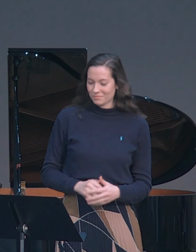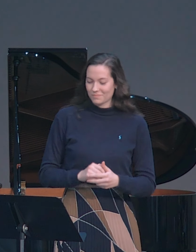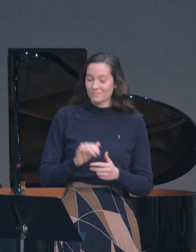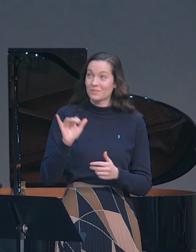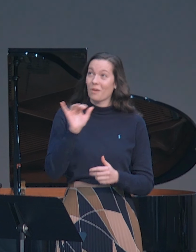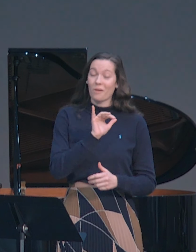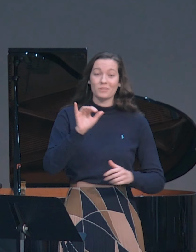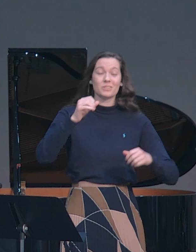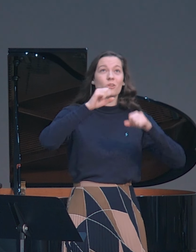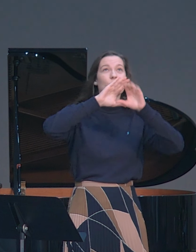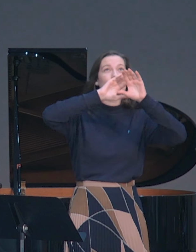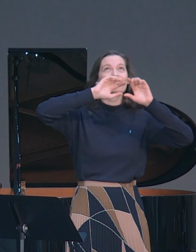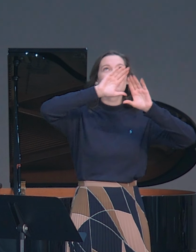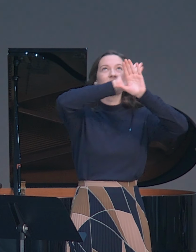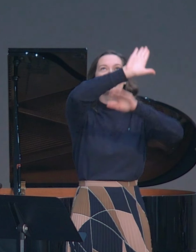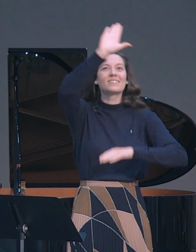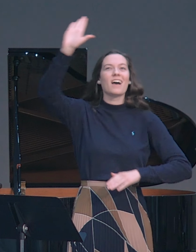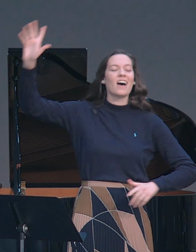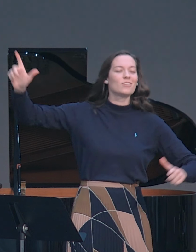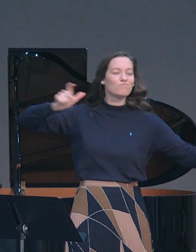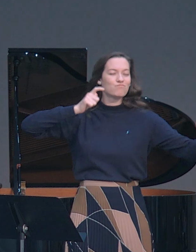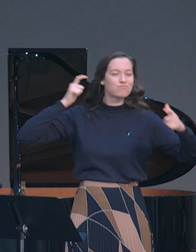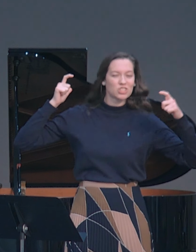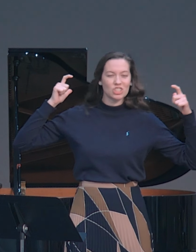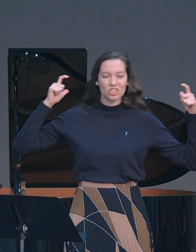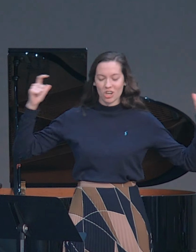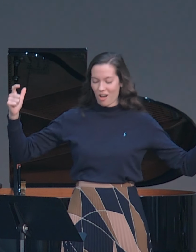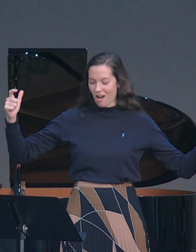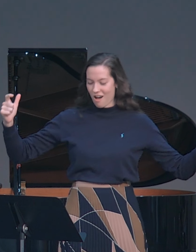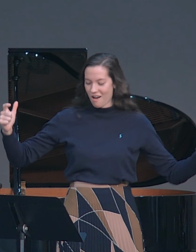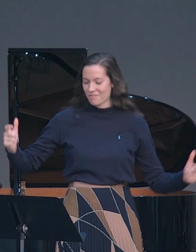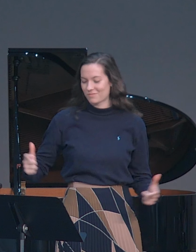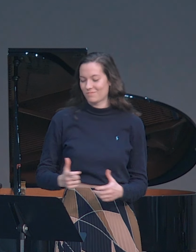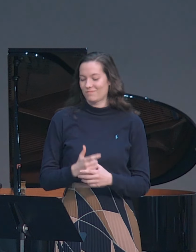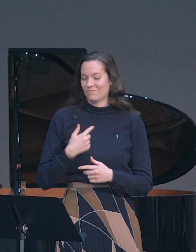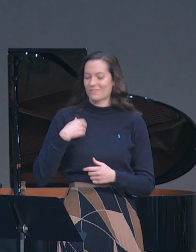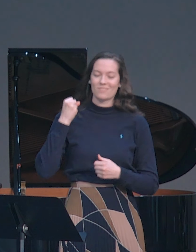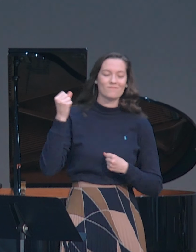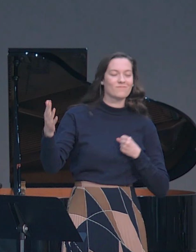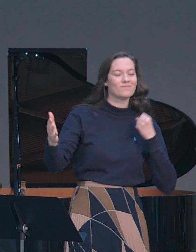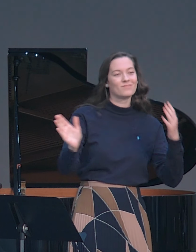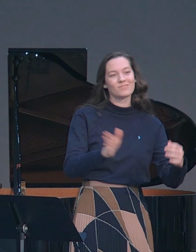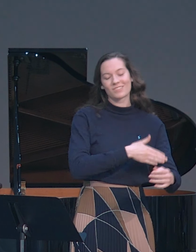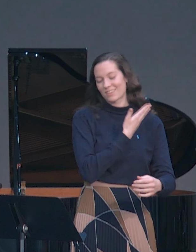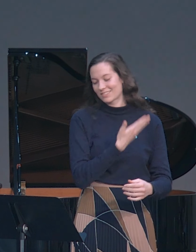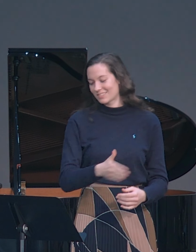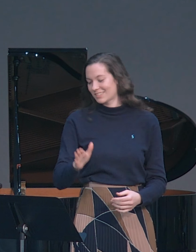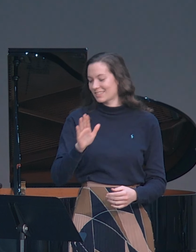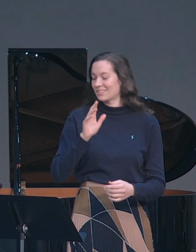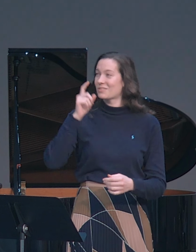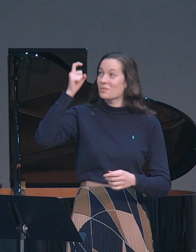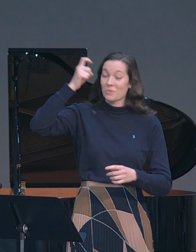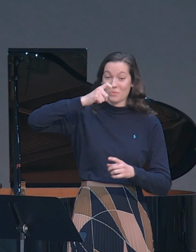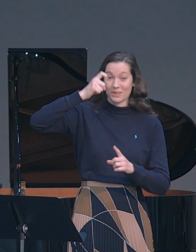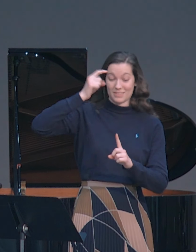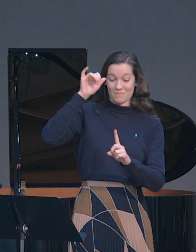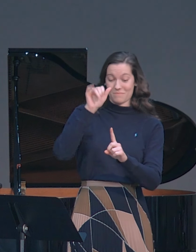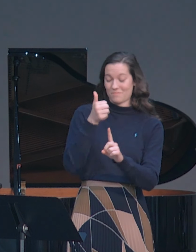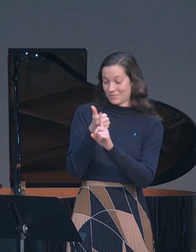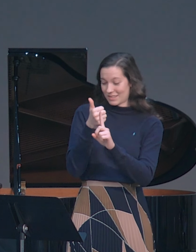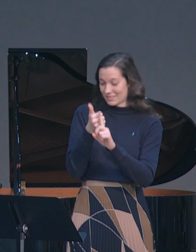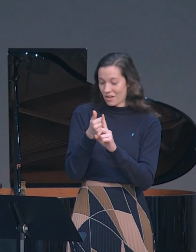lofty skies. I sing the wisdom that ordained the